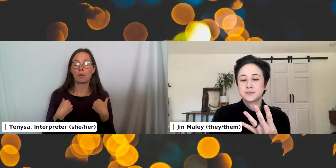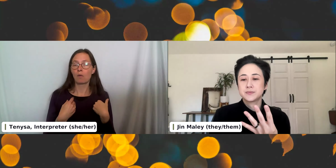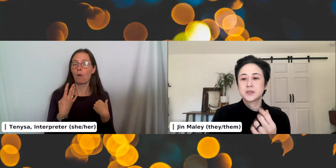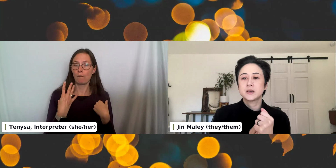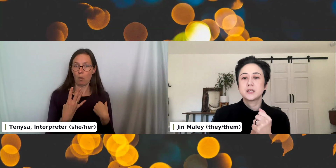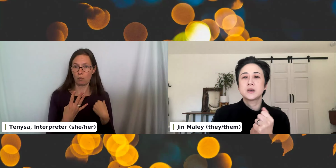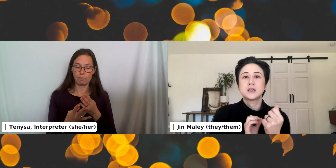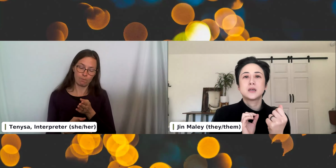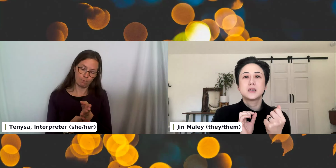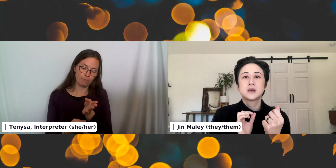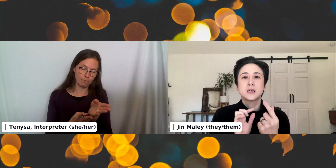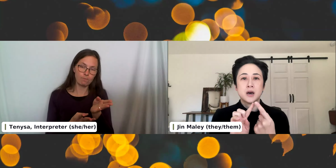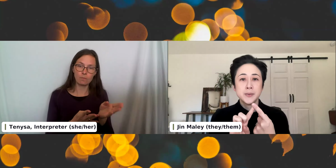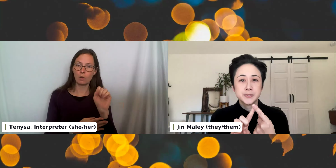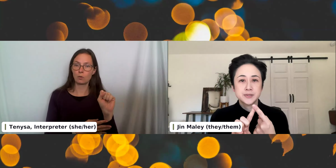suits.